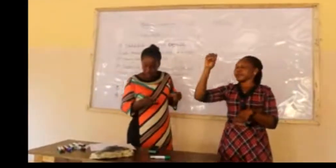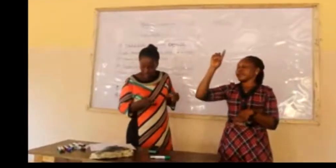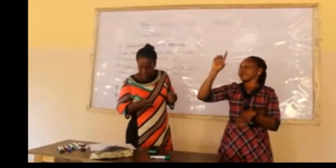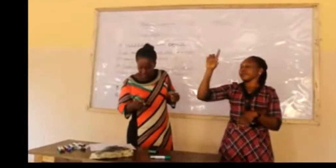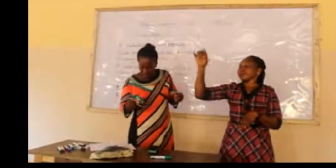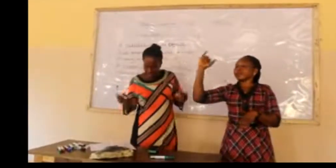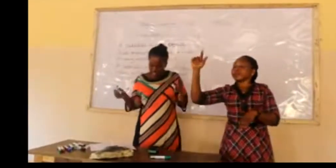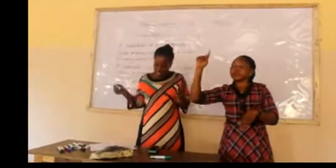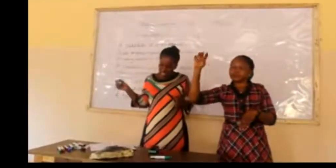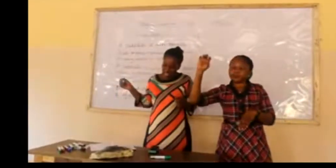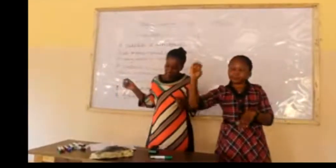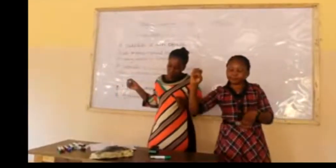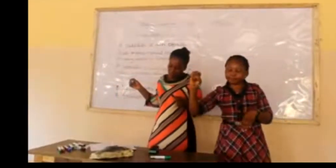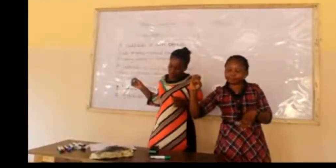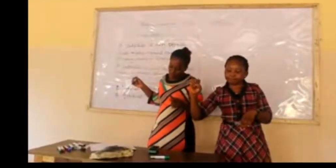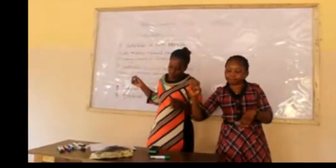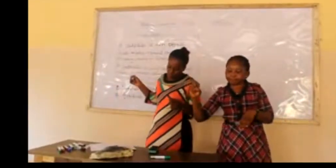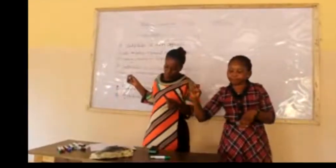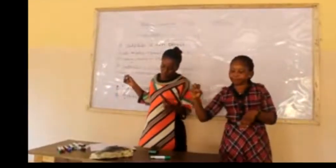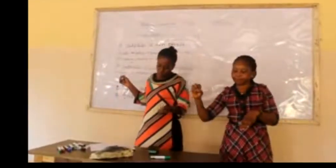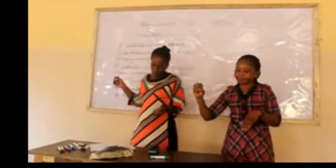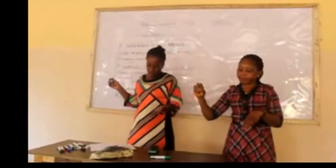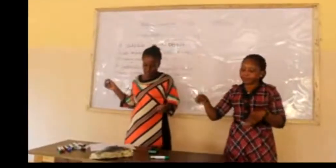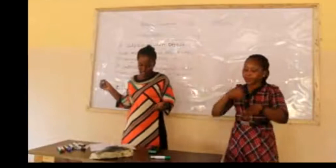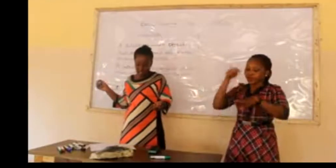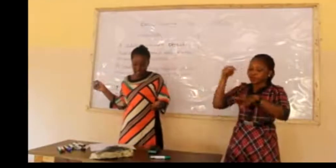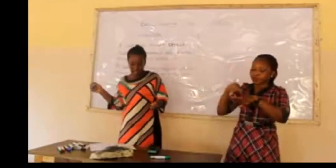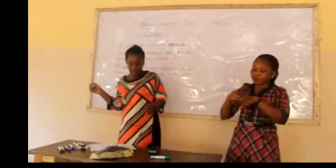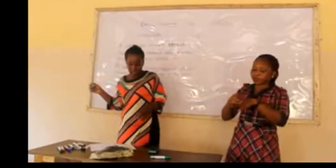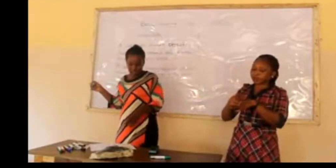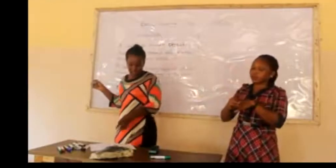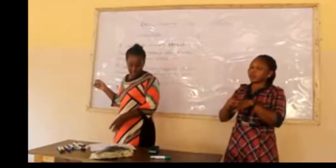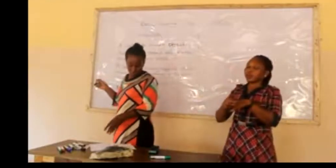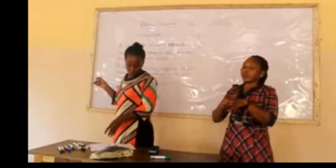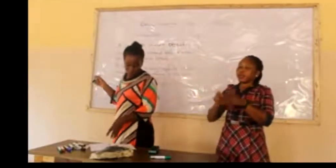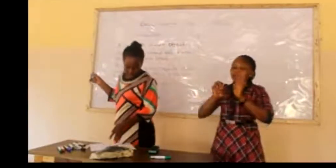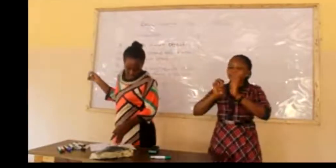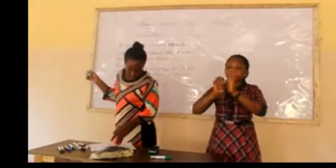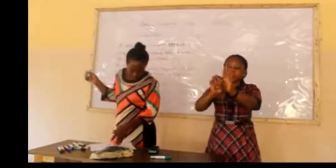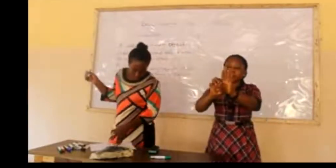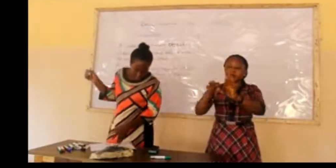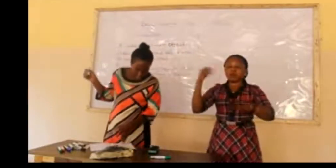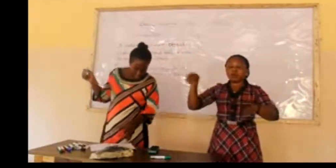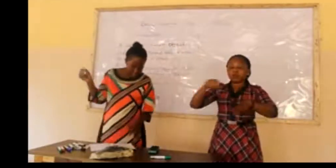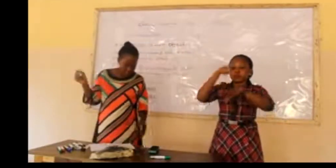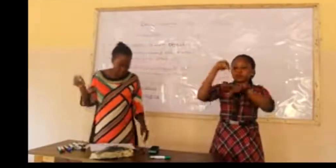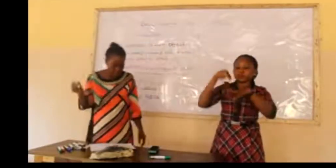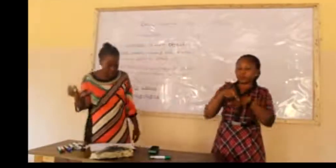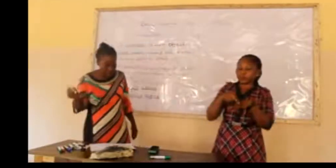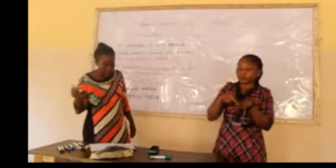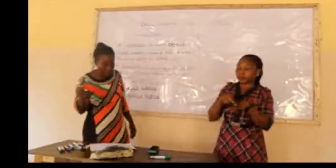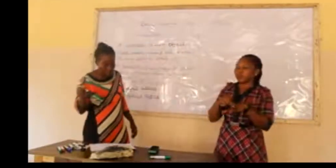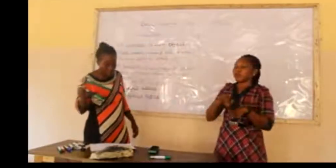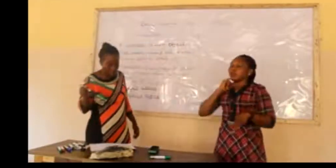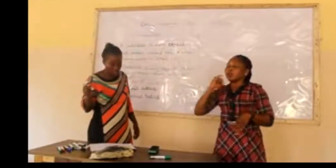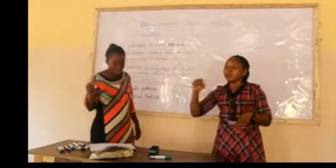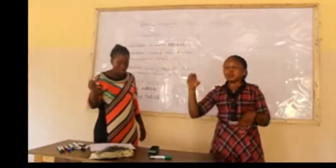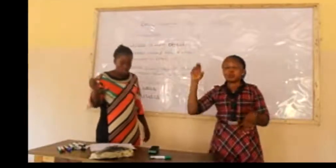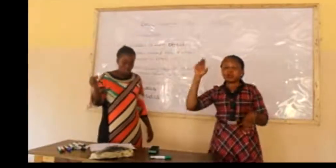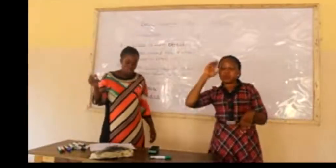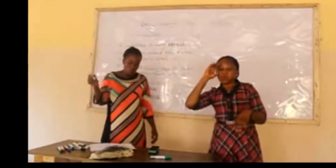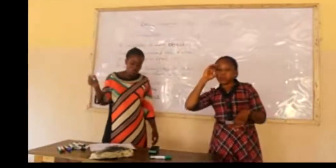So, natural satellite refers to the moon. It's a celestial body that orbits a planet or smaller